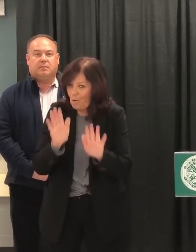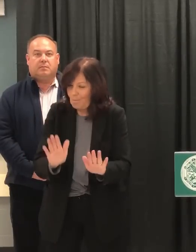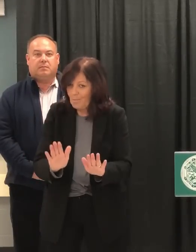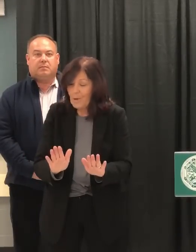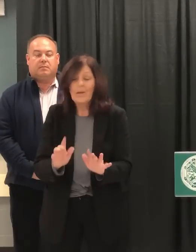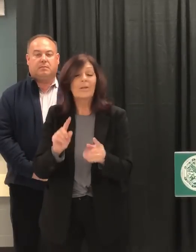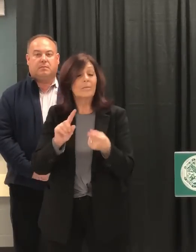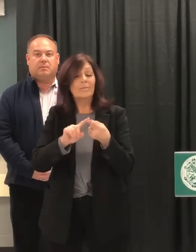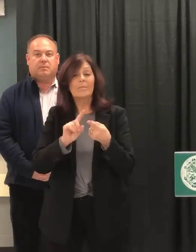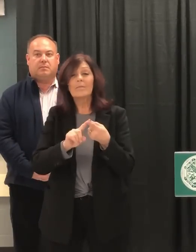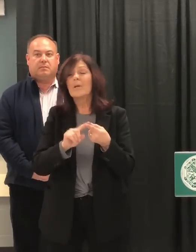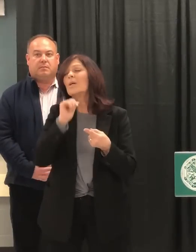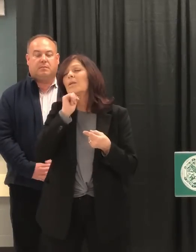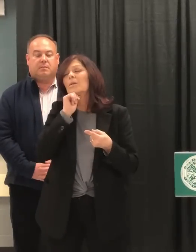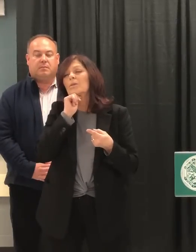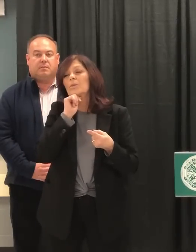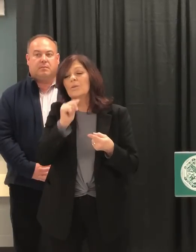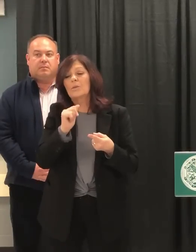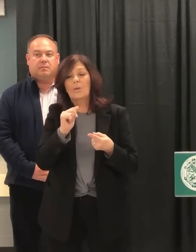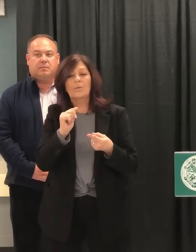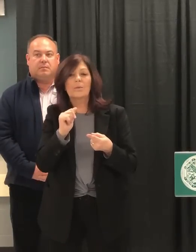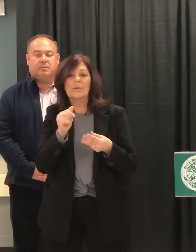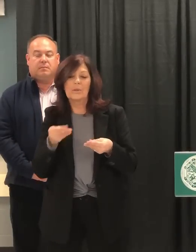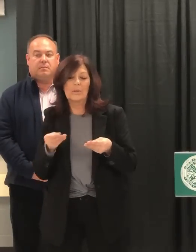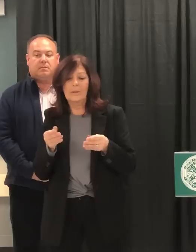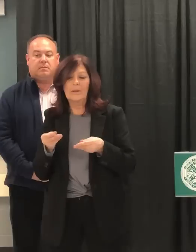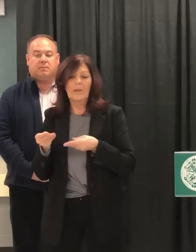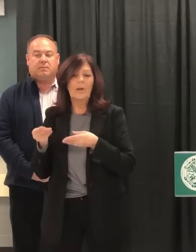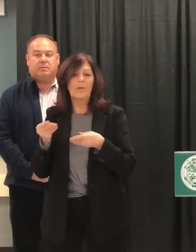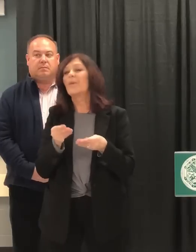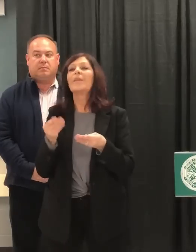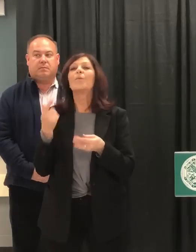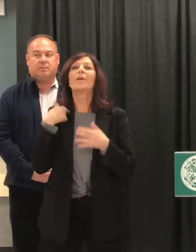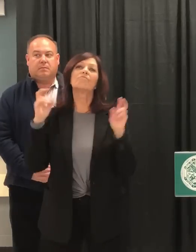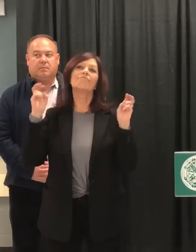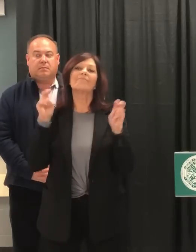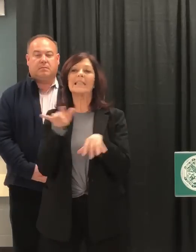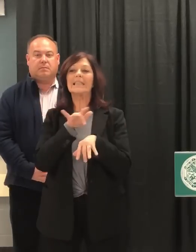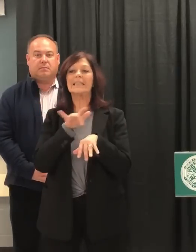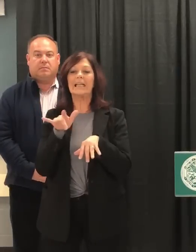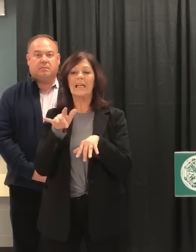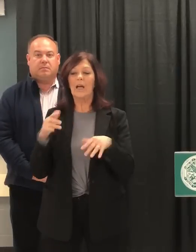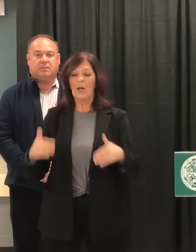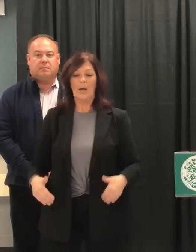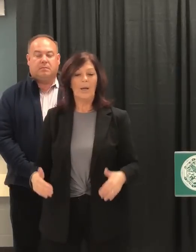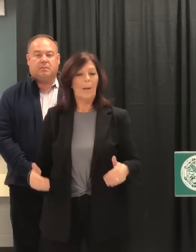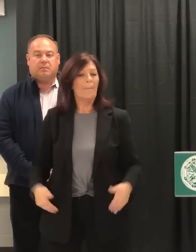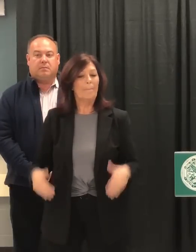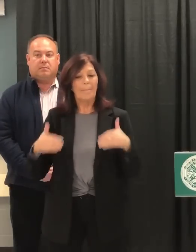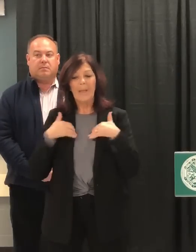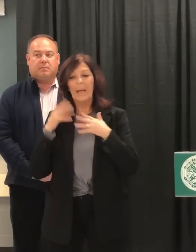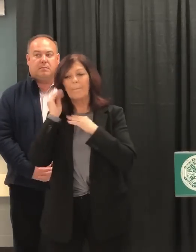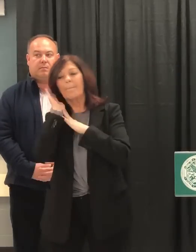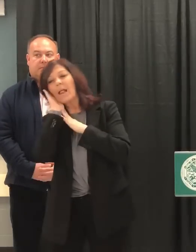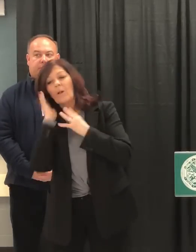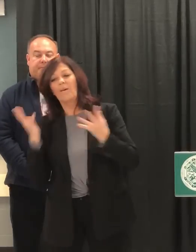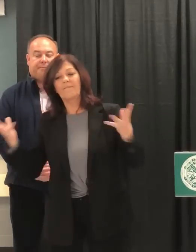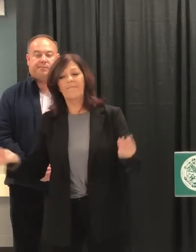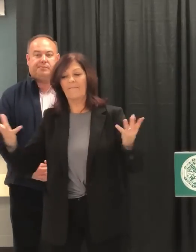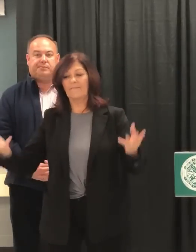you want to put your baby to bed in what we call the naked crib concept. So we don't want any blankets or pillows or anything